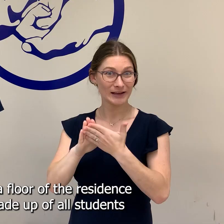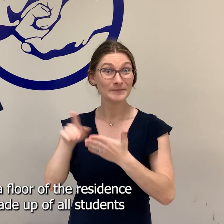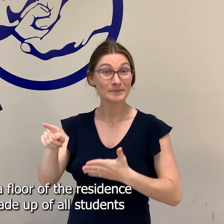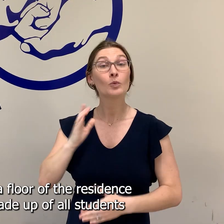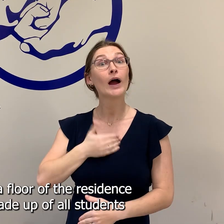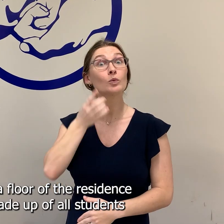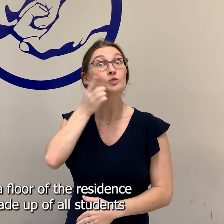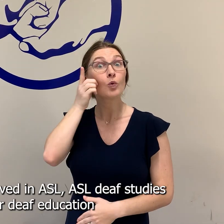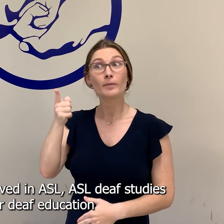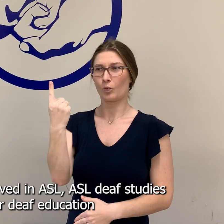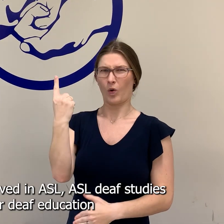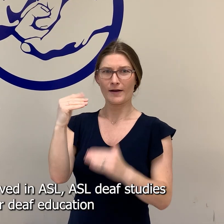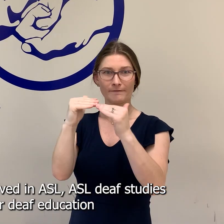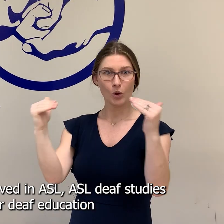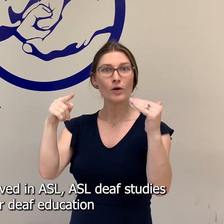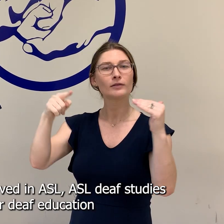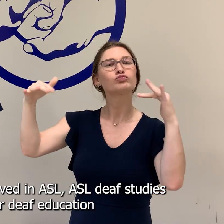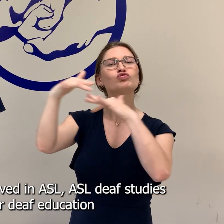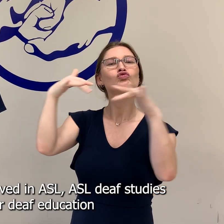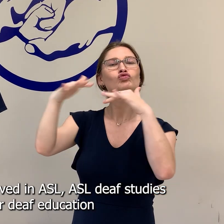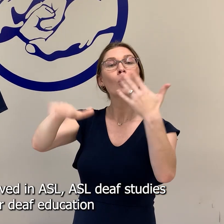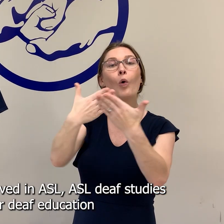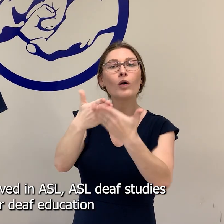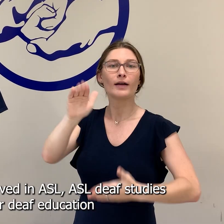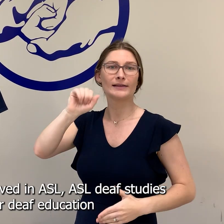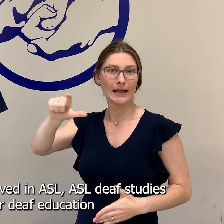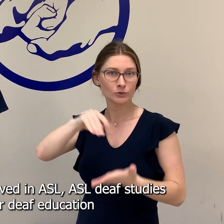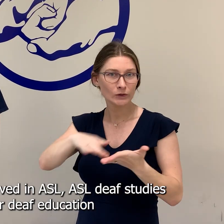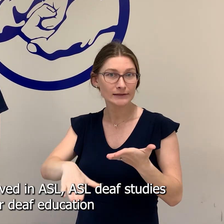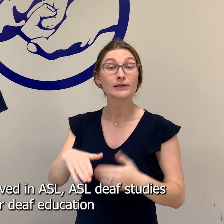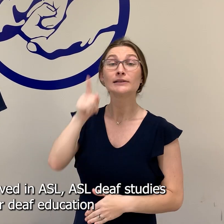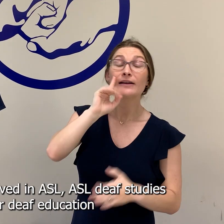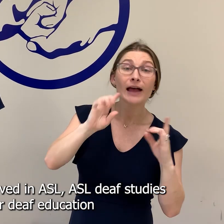hall made up of all students who are involved in ASL Deaf